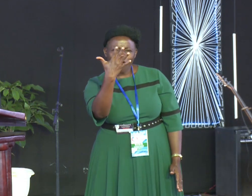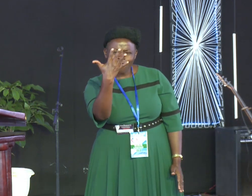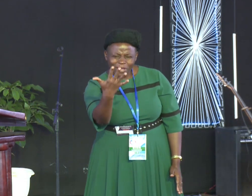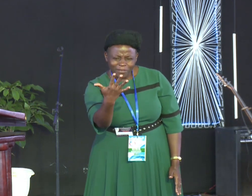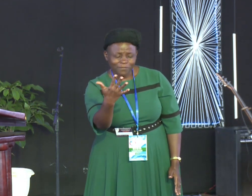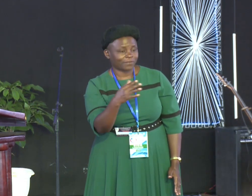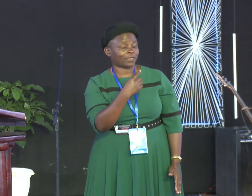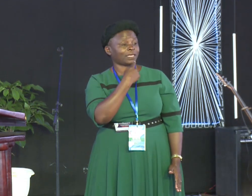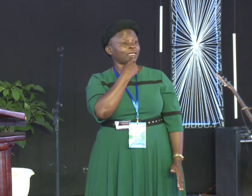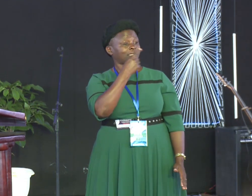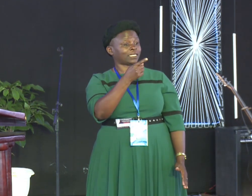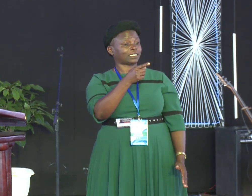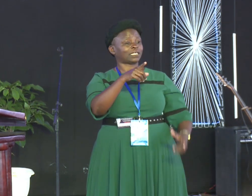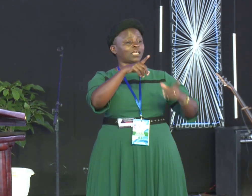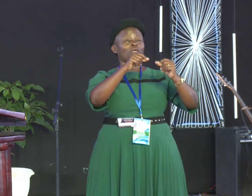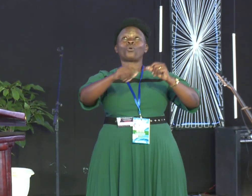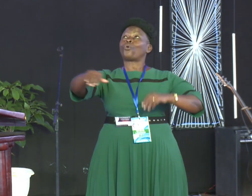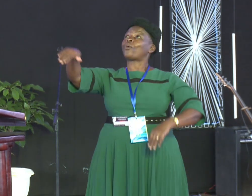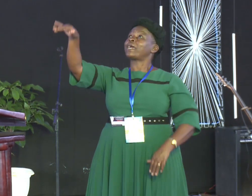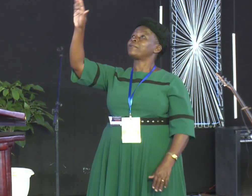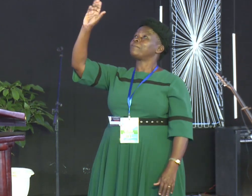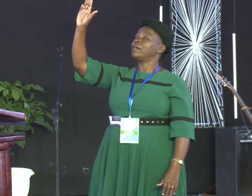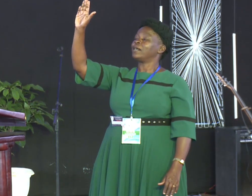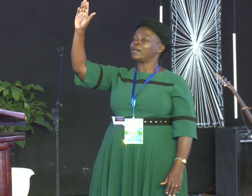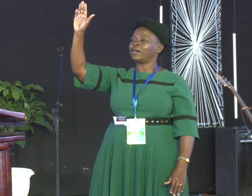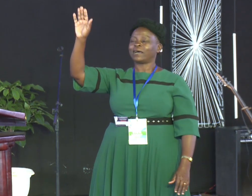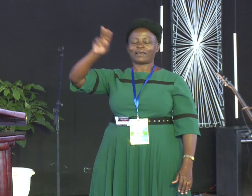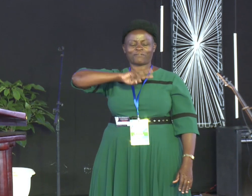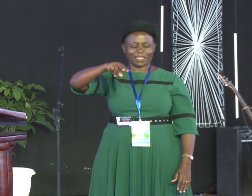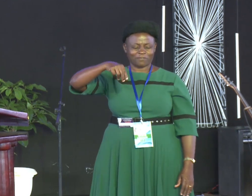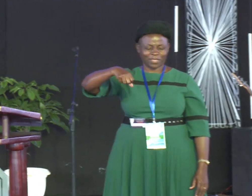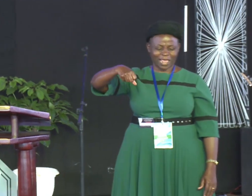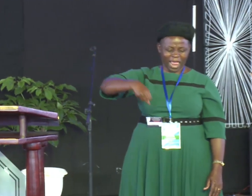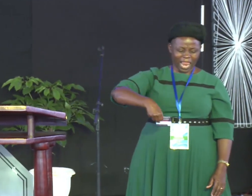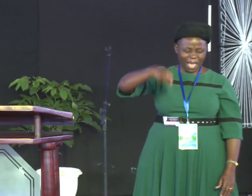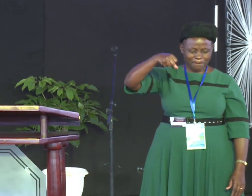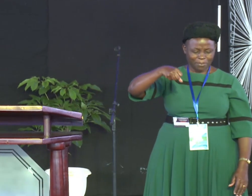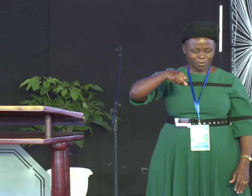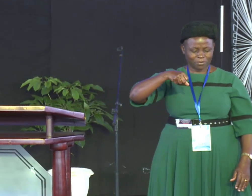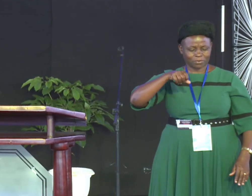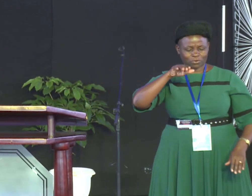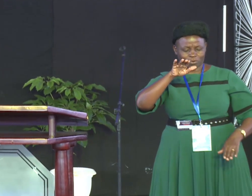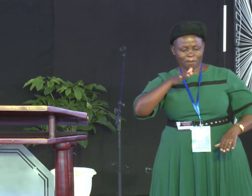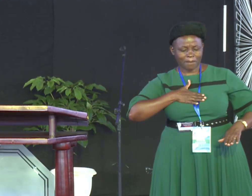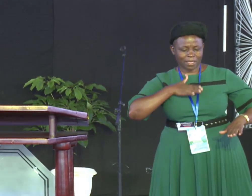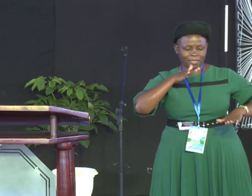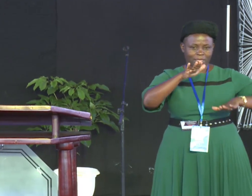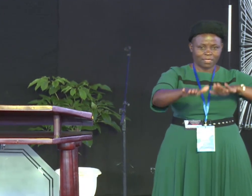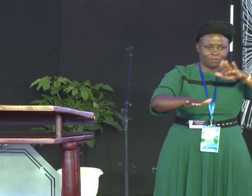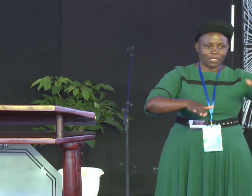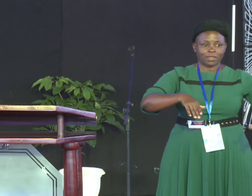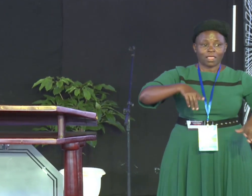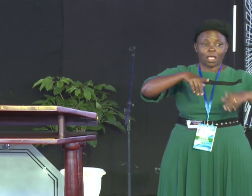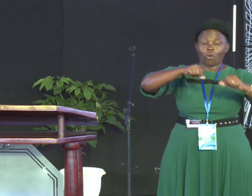Lugamba. Says. Ekigambo kyo. That your word. Yetabaza. Is a lamp. Ebigere byange. A lamp unto my feet. Ekigambo